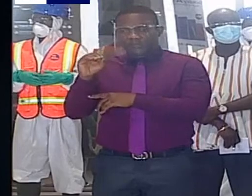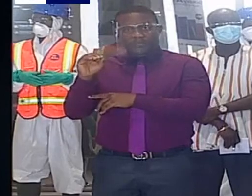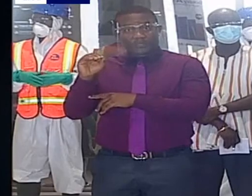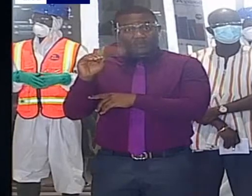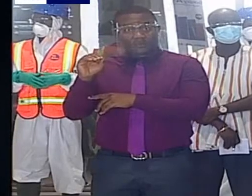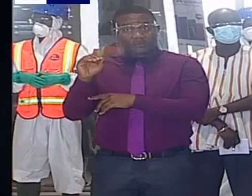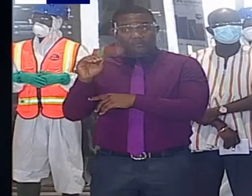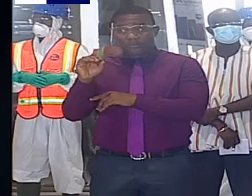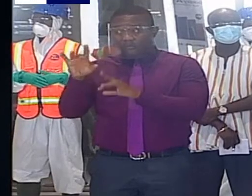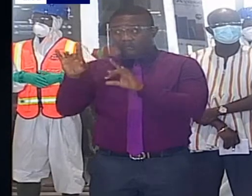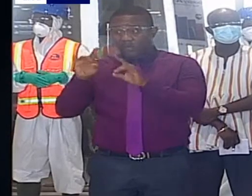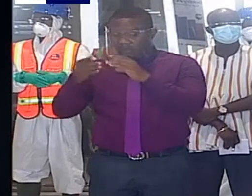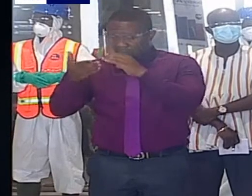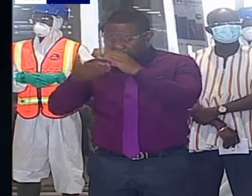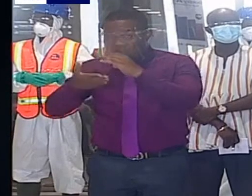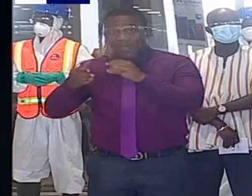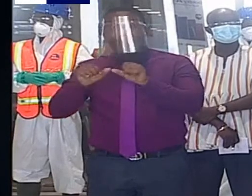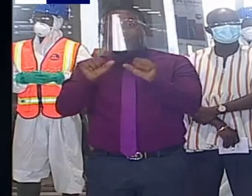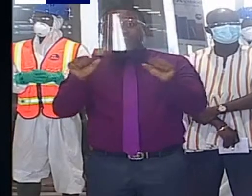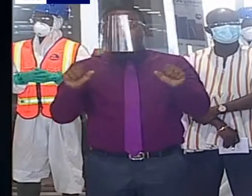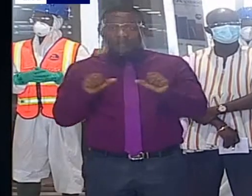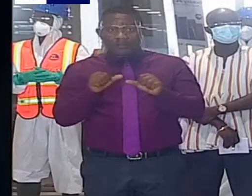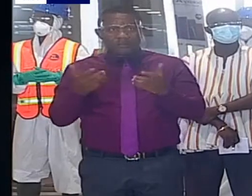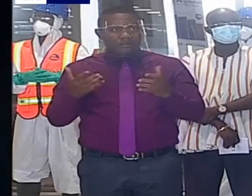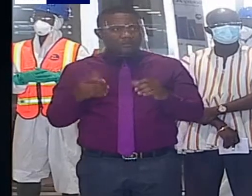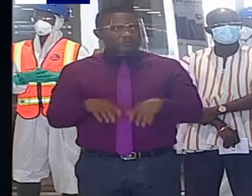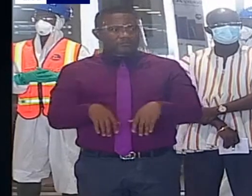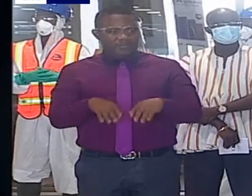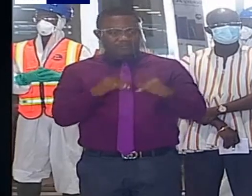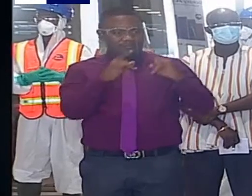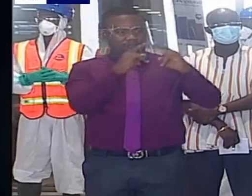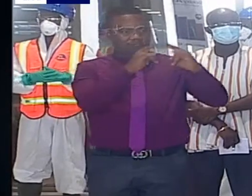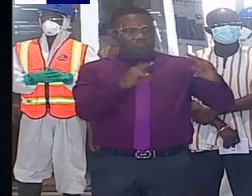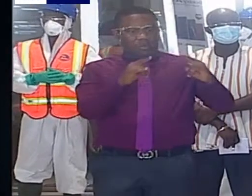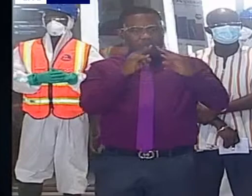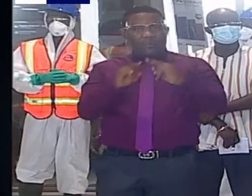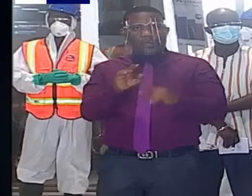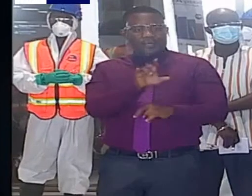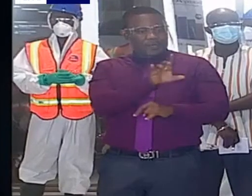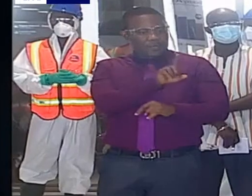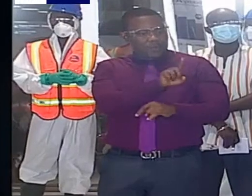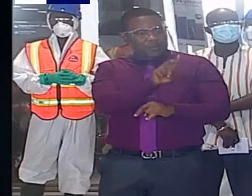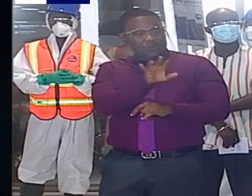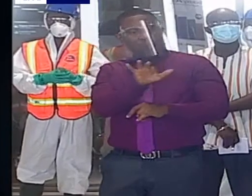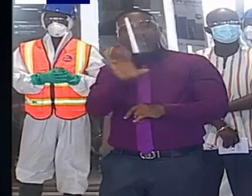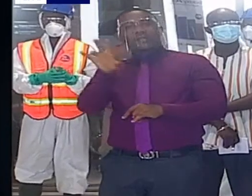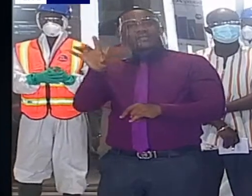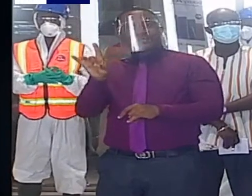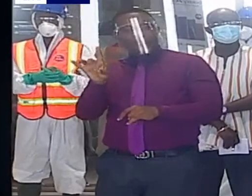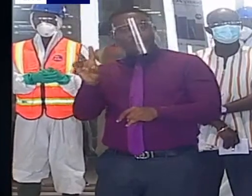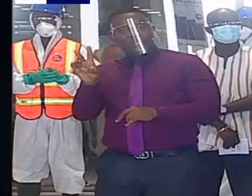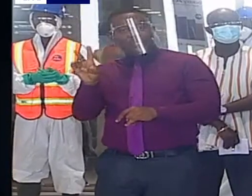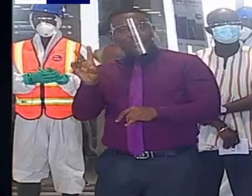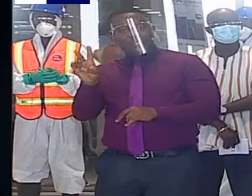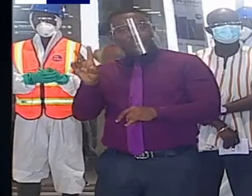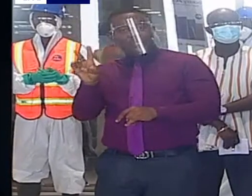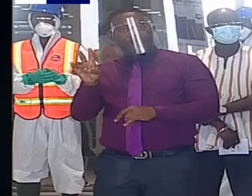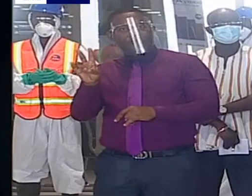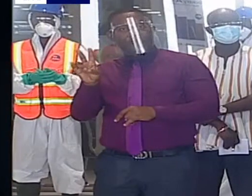position. So meaning there will be 70 people in booths, 90 designed, built,